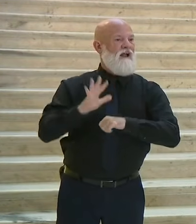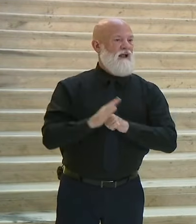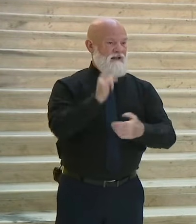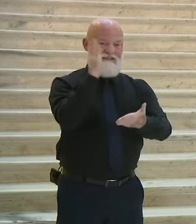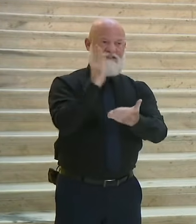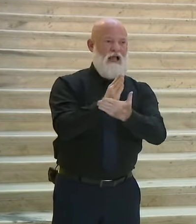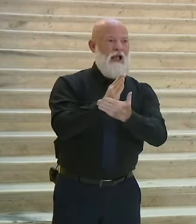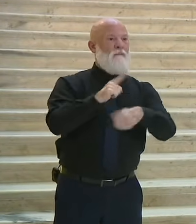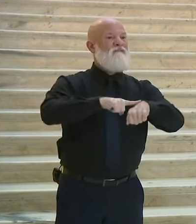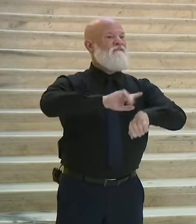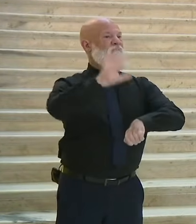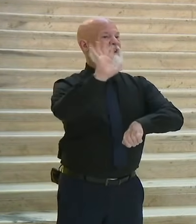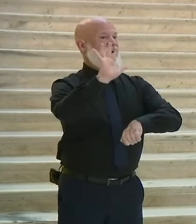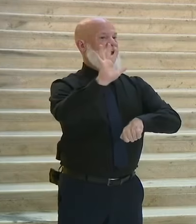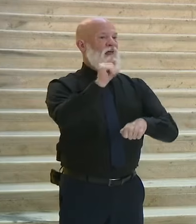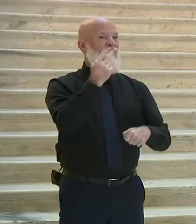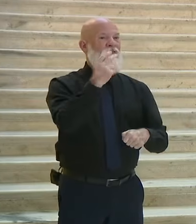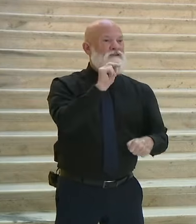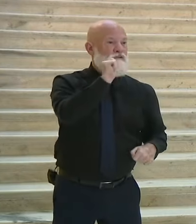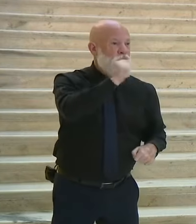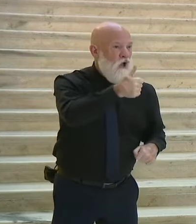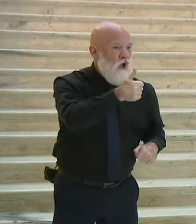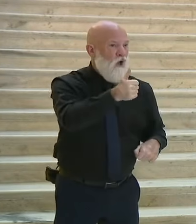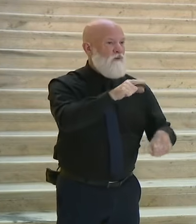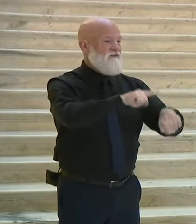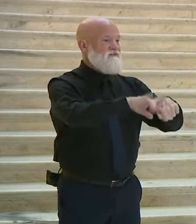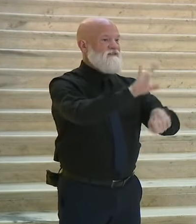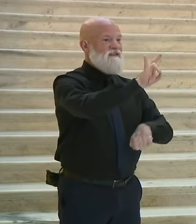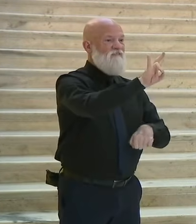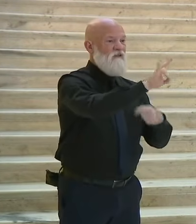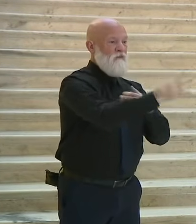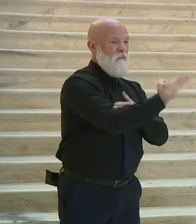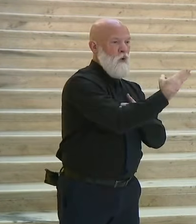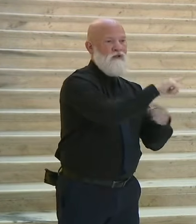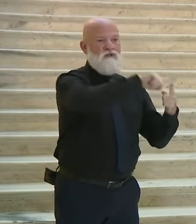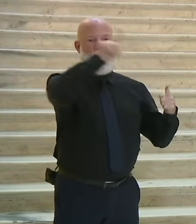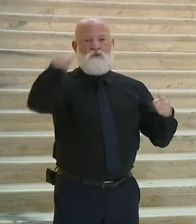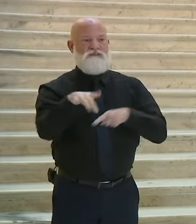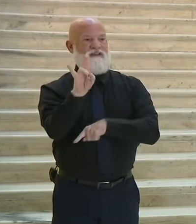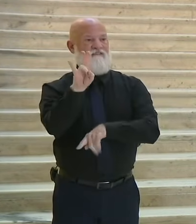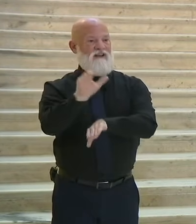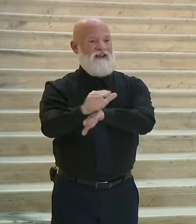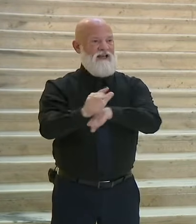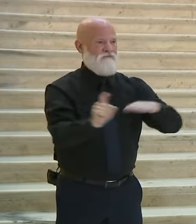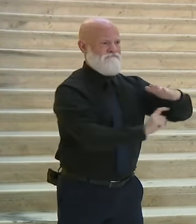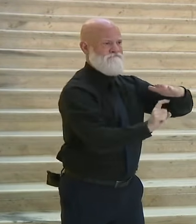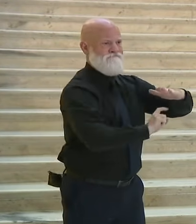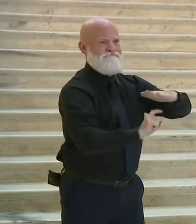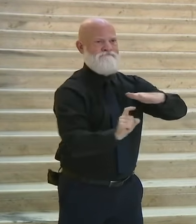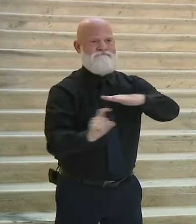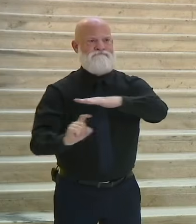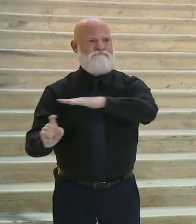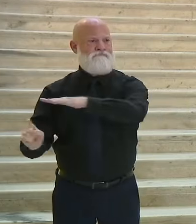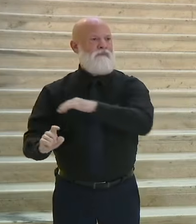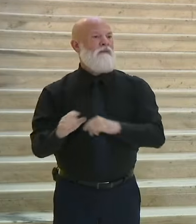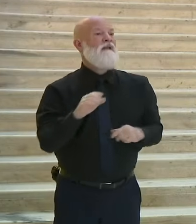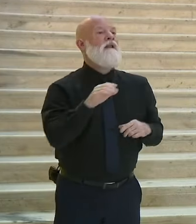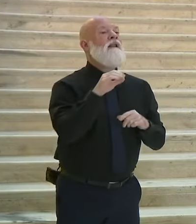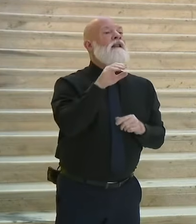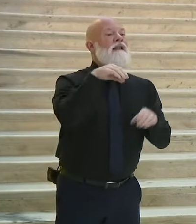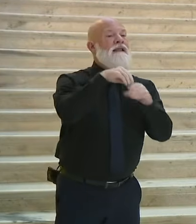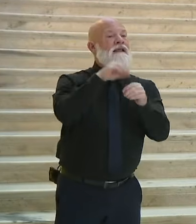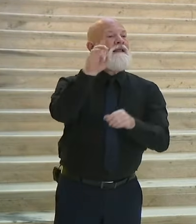of the absentees and then through their absentee in-person votes that they have. DeKalb County is done with the physical